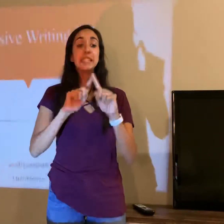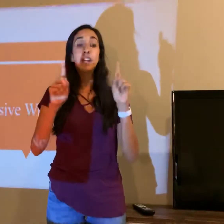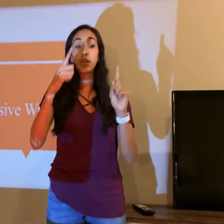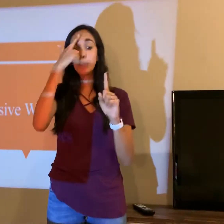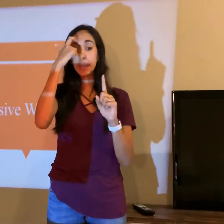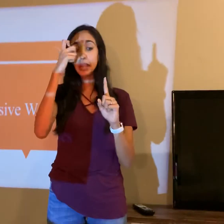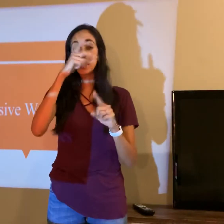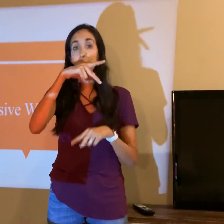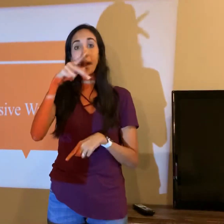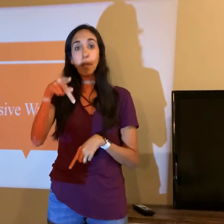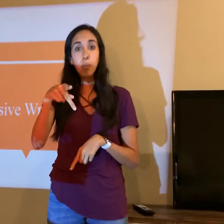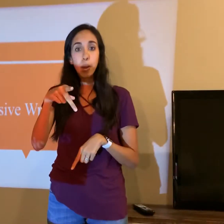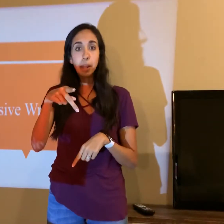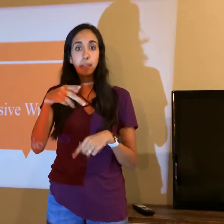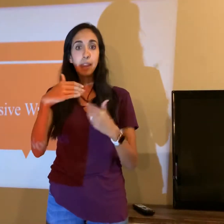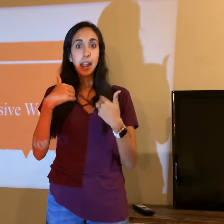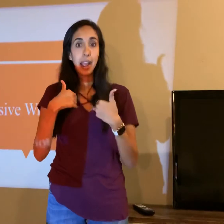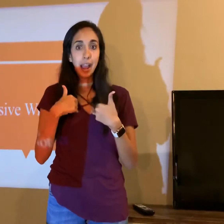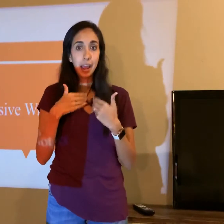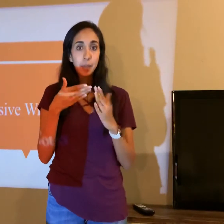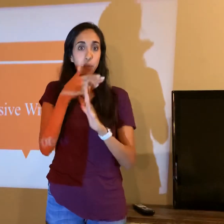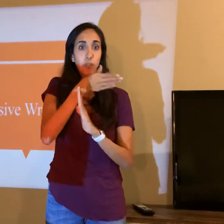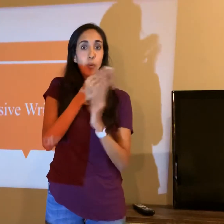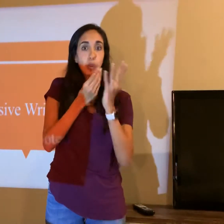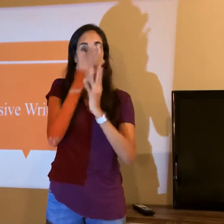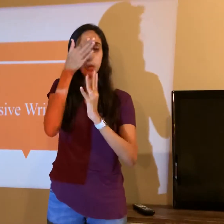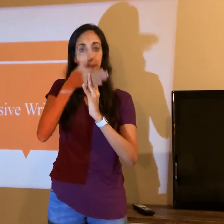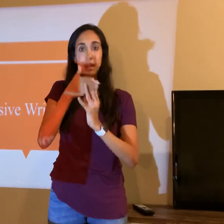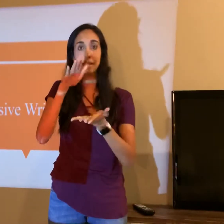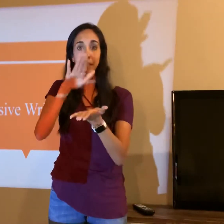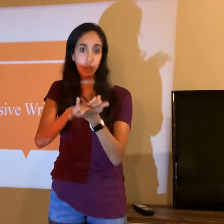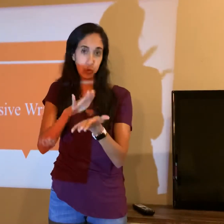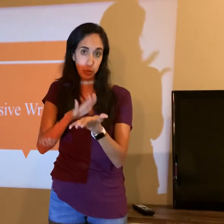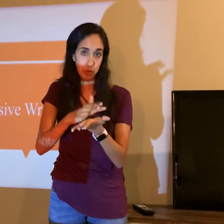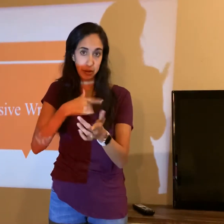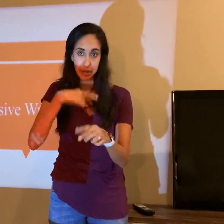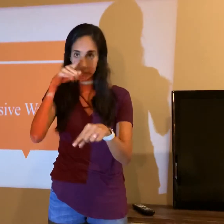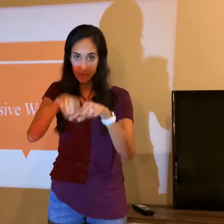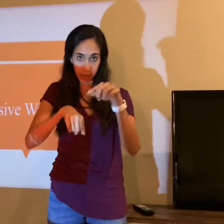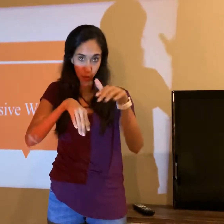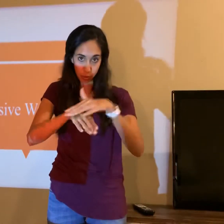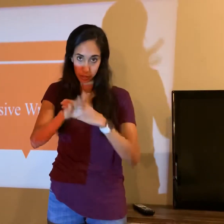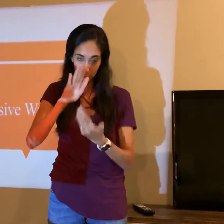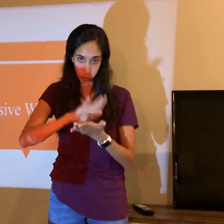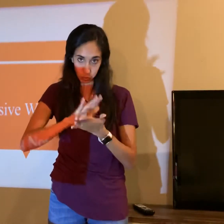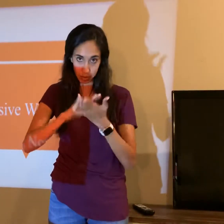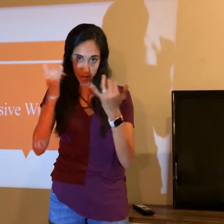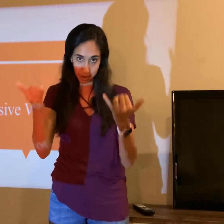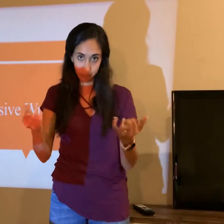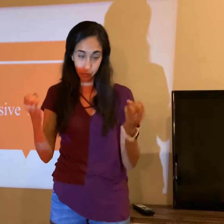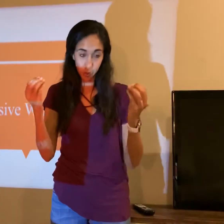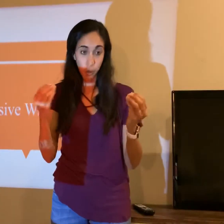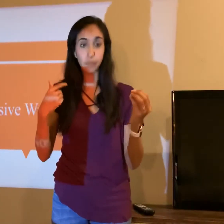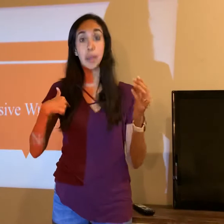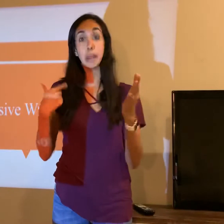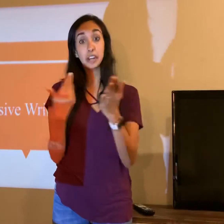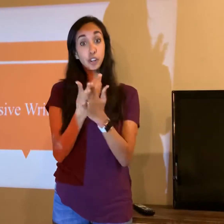different because my PowerPoint that I had before spring break is at school, and I can't go into school right now. So I made a new